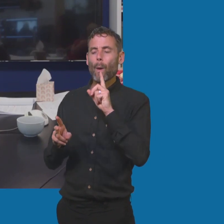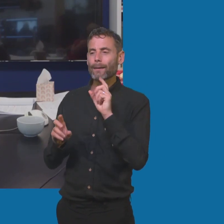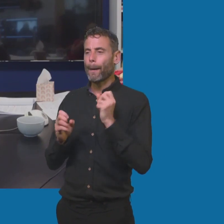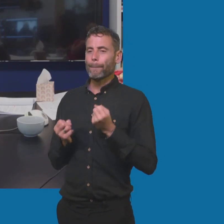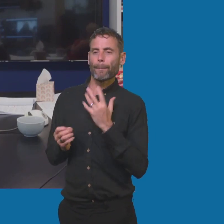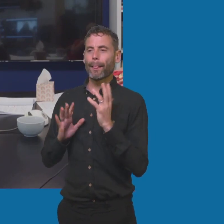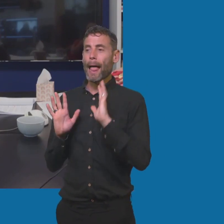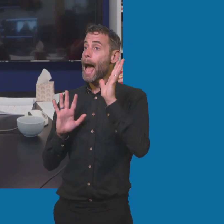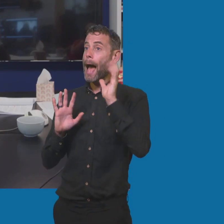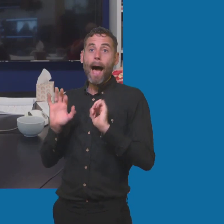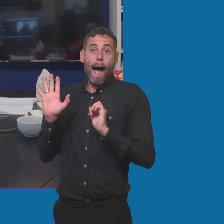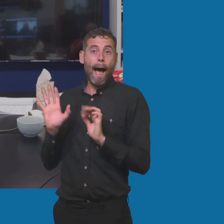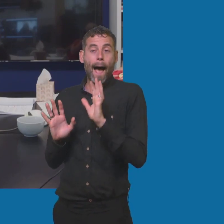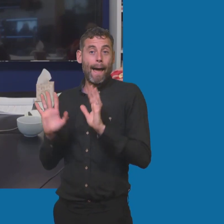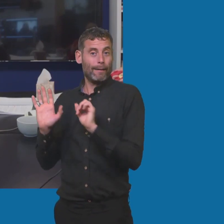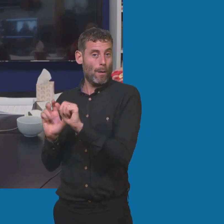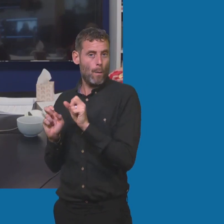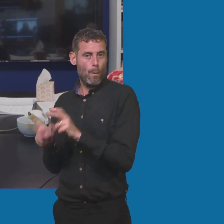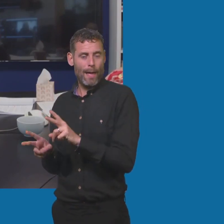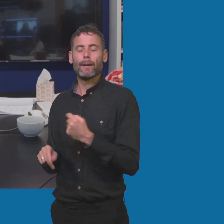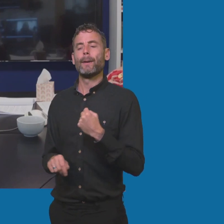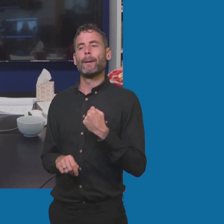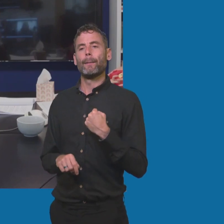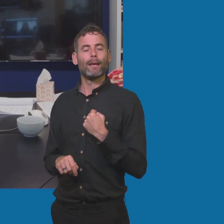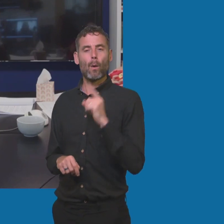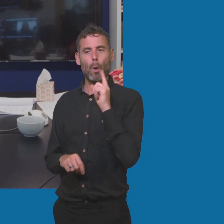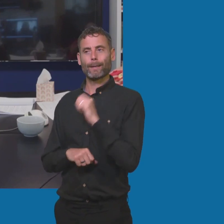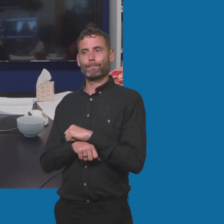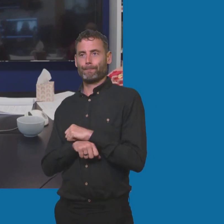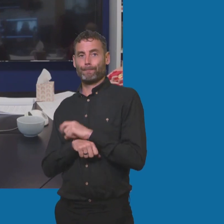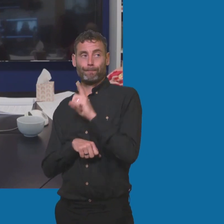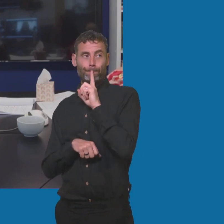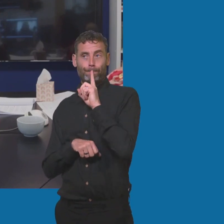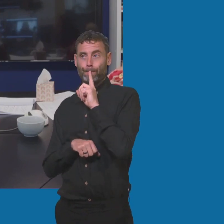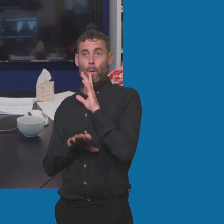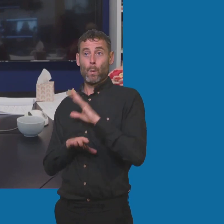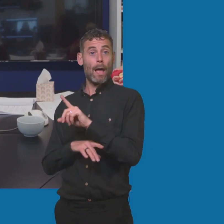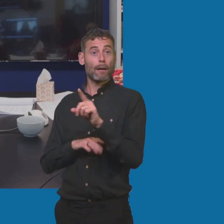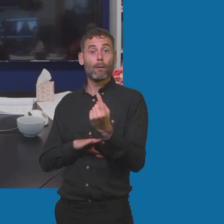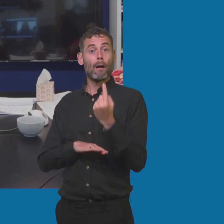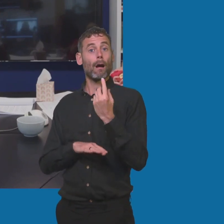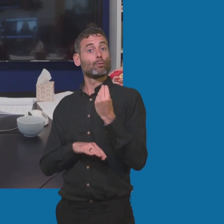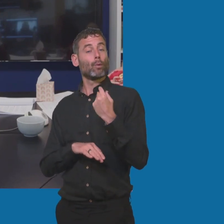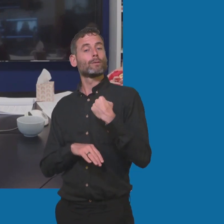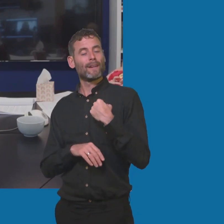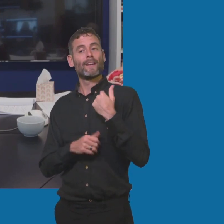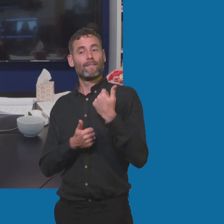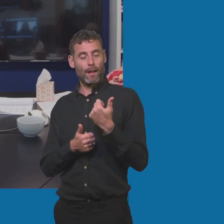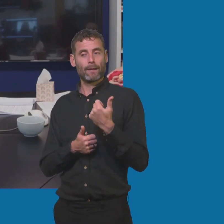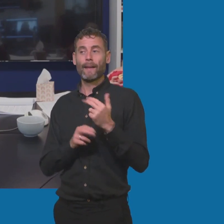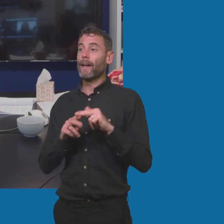and for me, I used to wait for people to talk to me and if people don't talk to me, that is fine. I'll be isolated